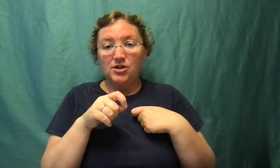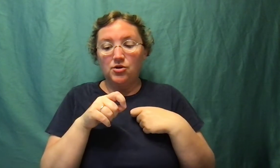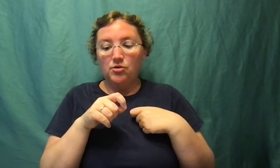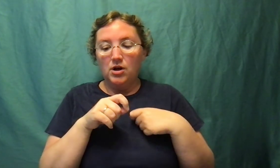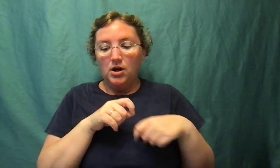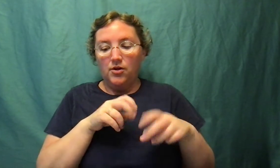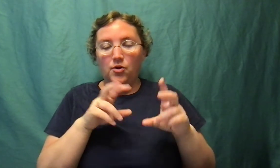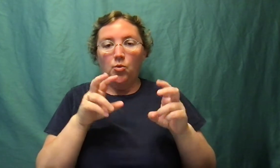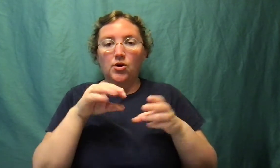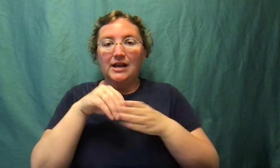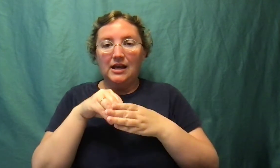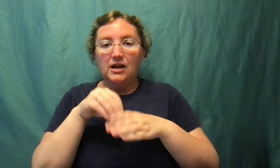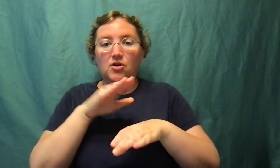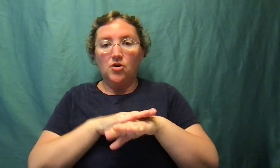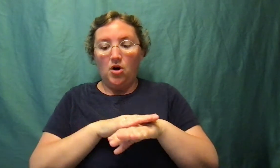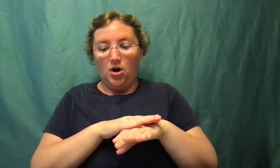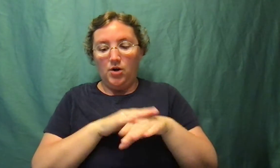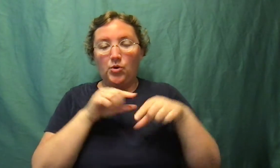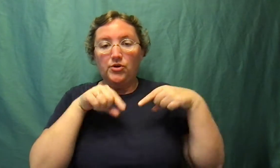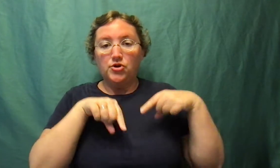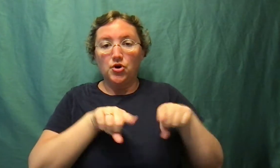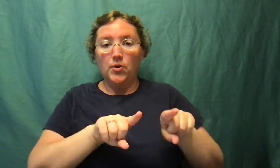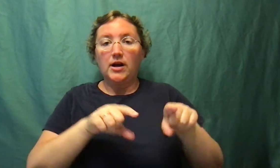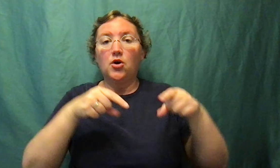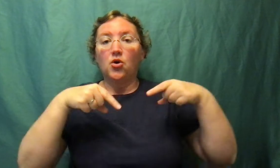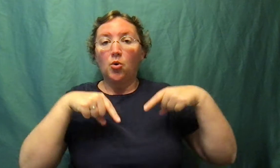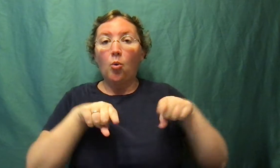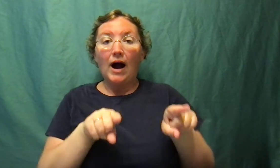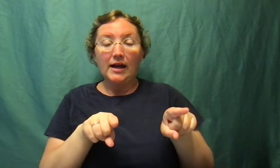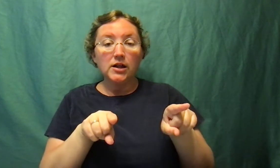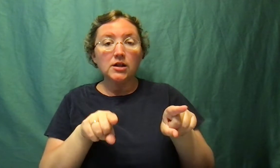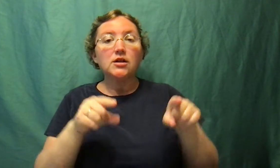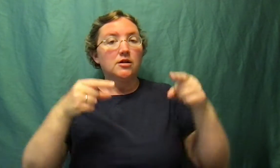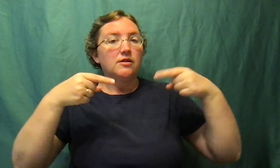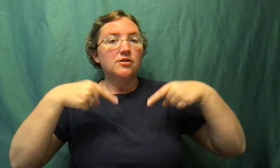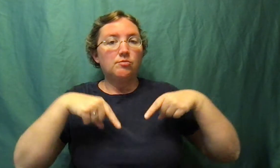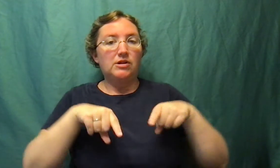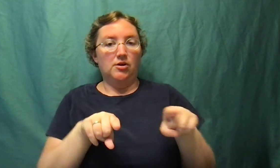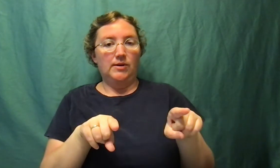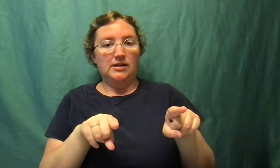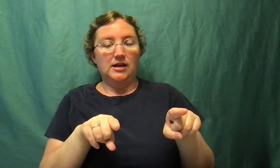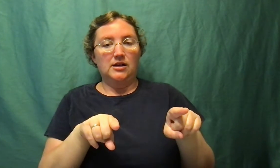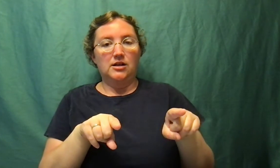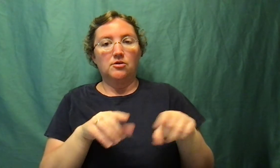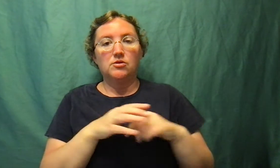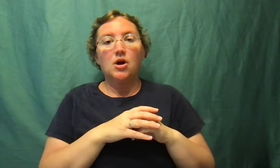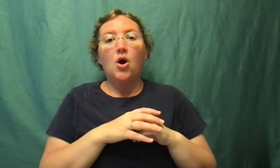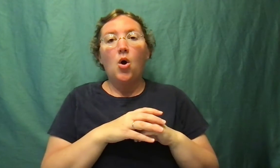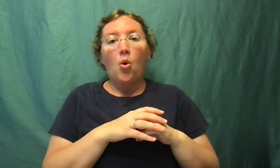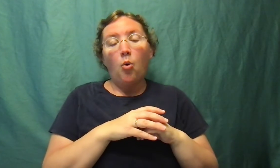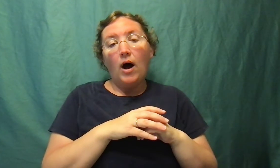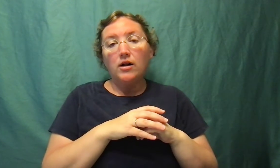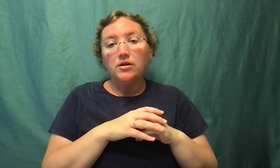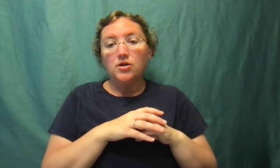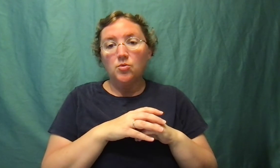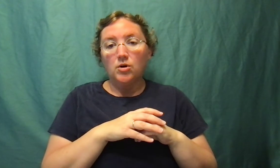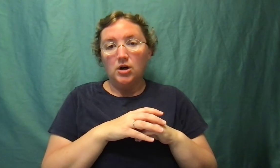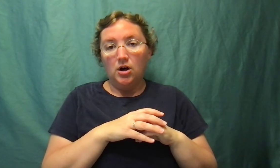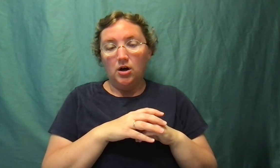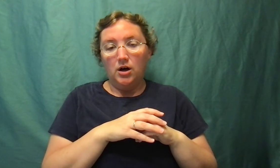substitute the word in or on with during or while, this would be the correct sign to use. While you were